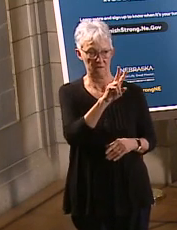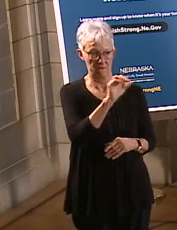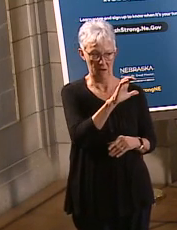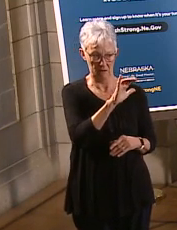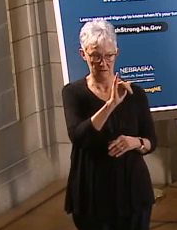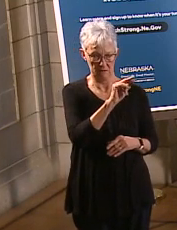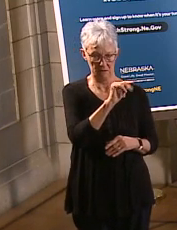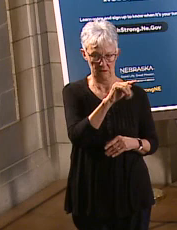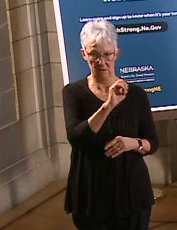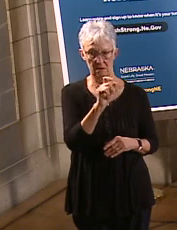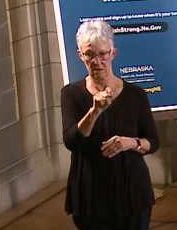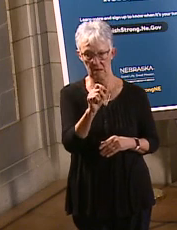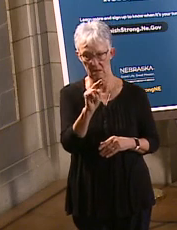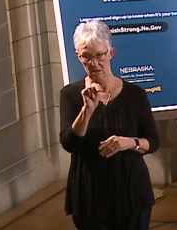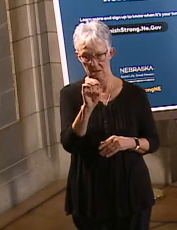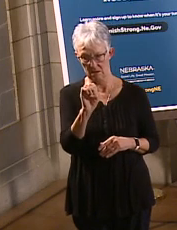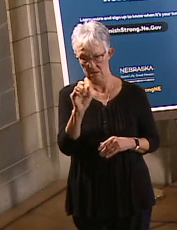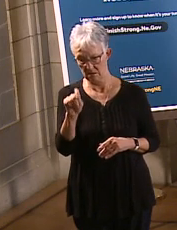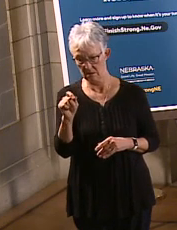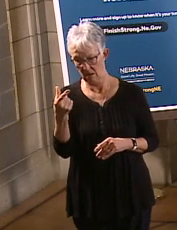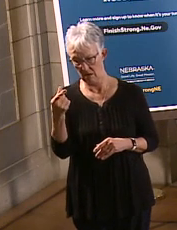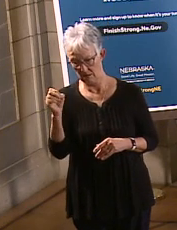vaccinate.ne.gov, or if you don't have a computer,